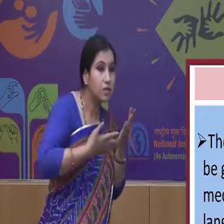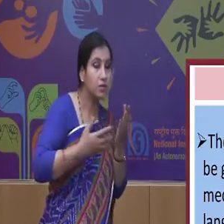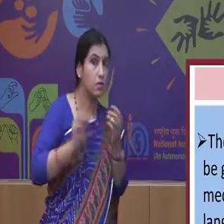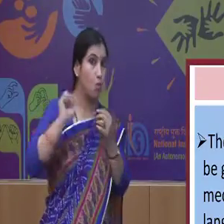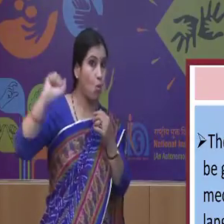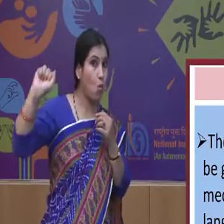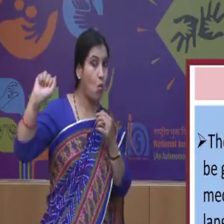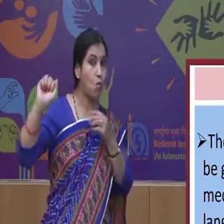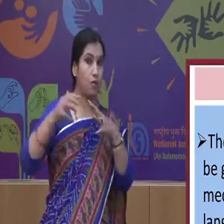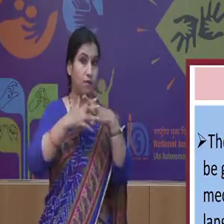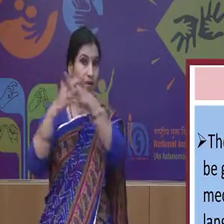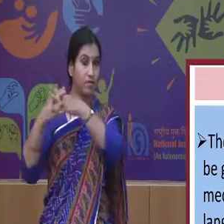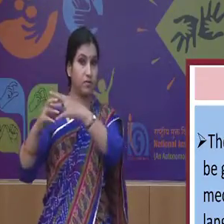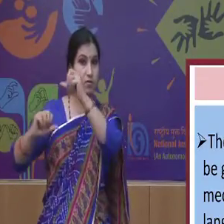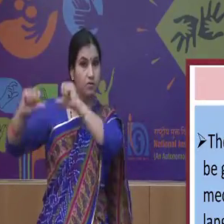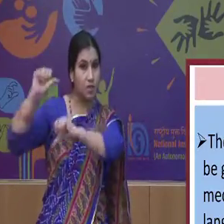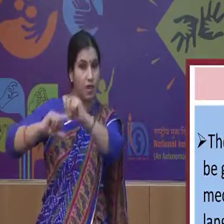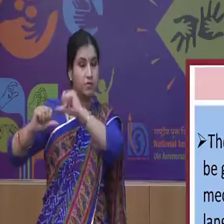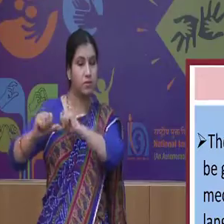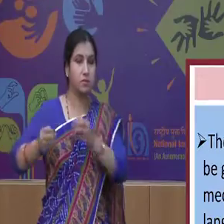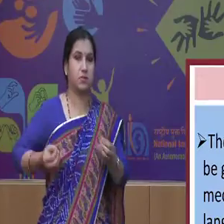science through English medium.